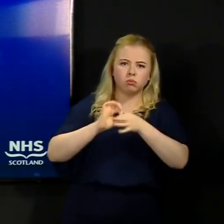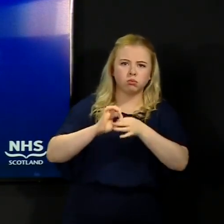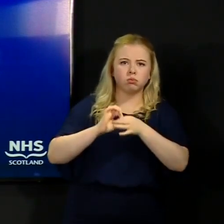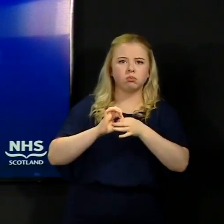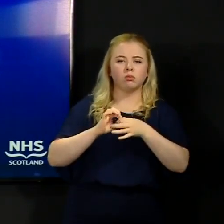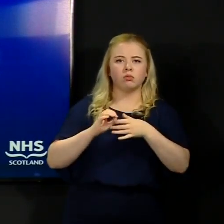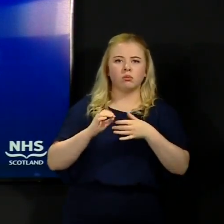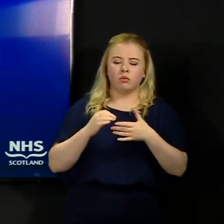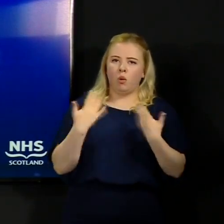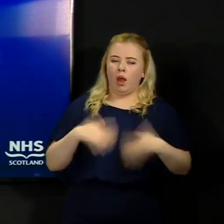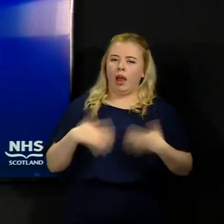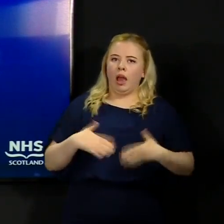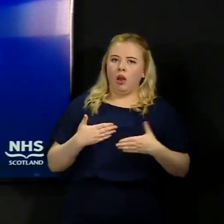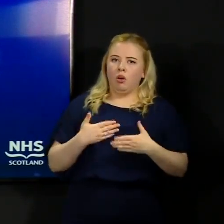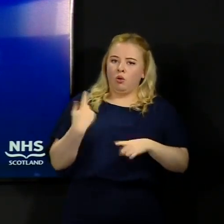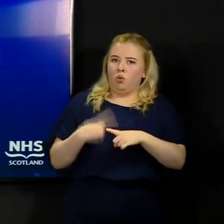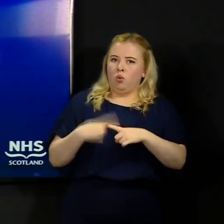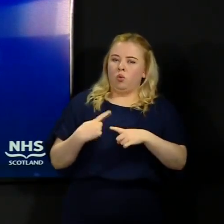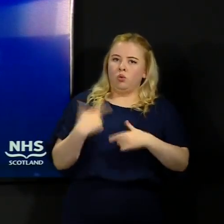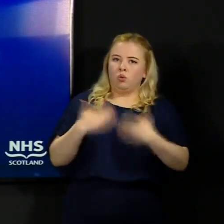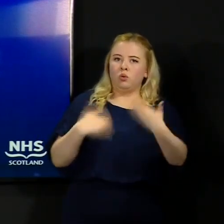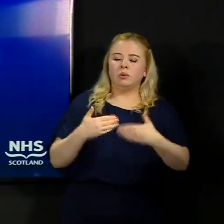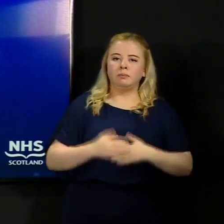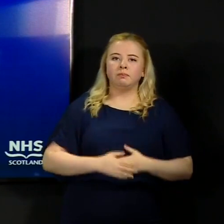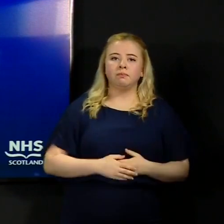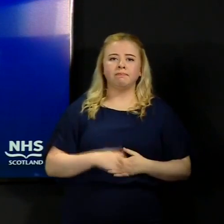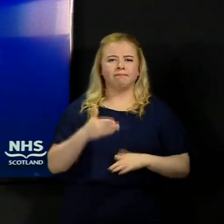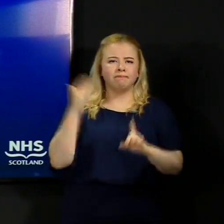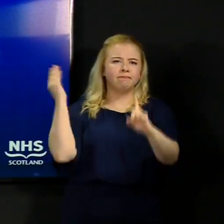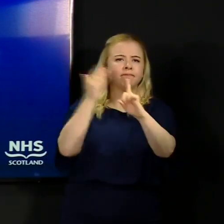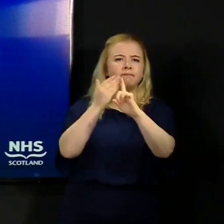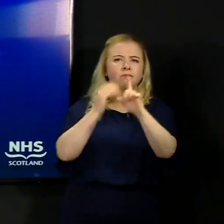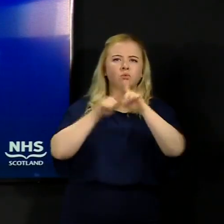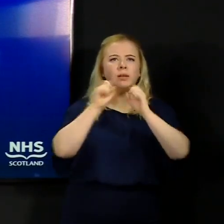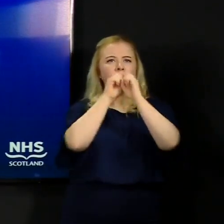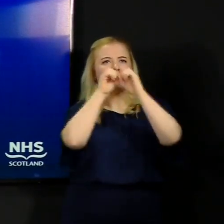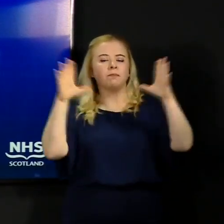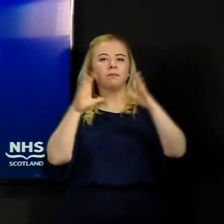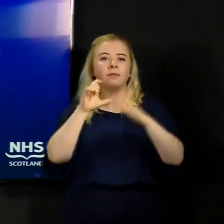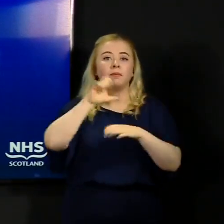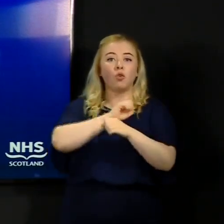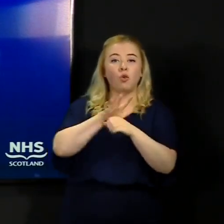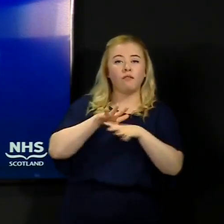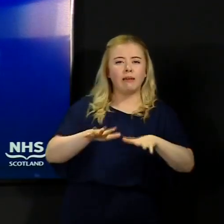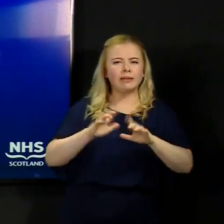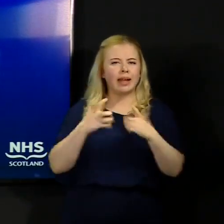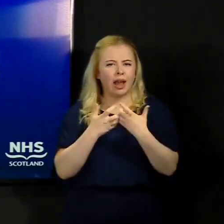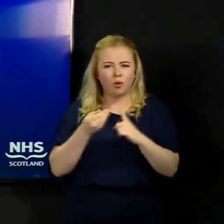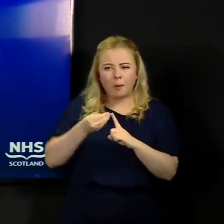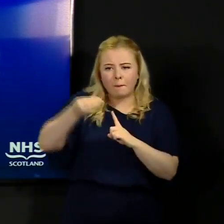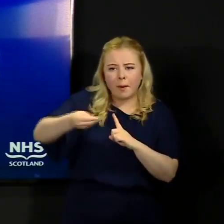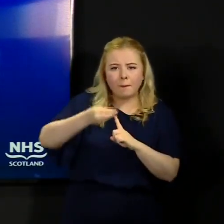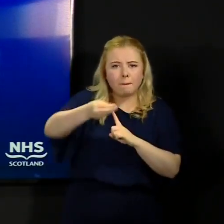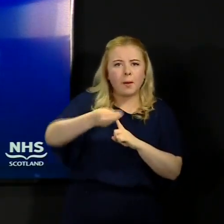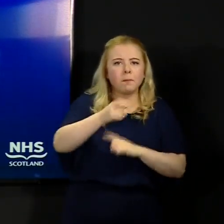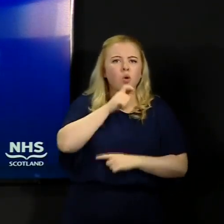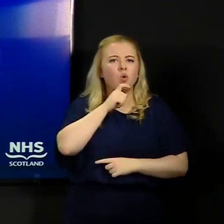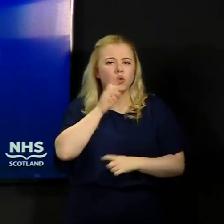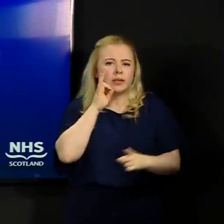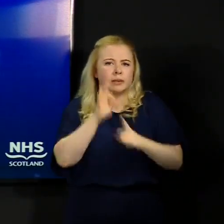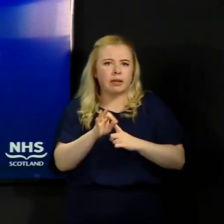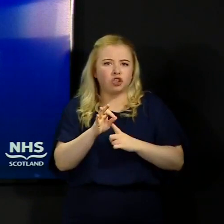astonishing and unique pace. They are aiming to understand this new virus, how it spreads, who is especially susceptible